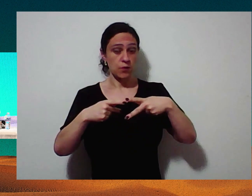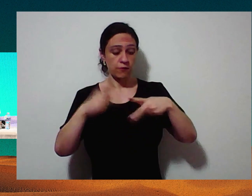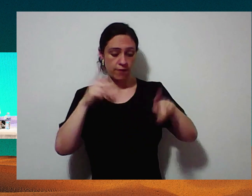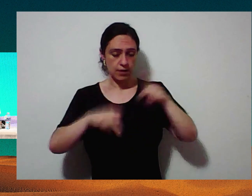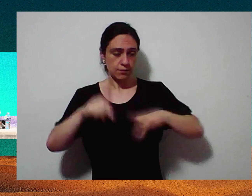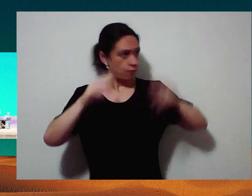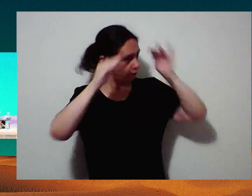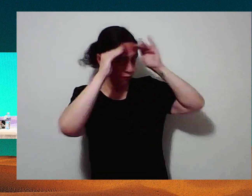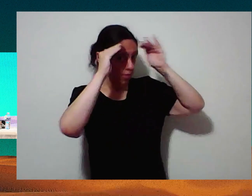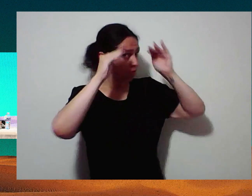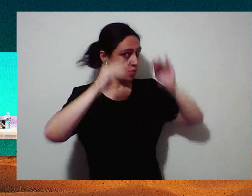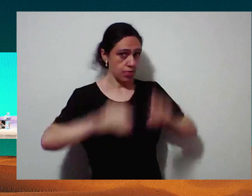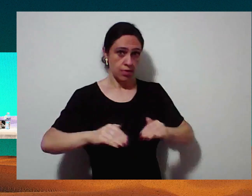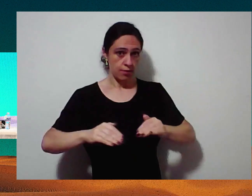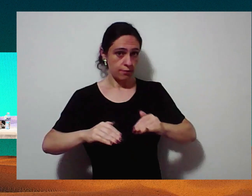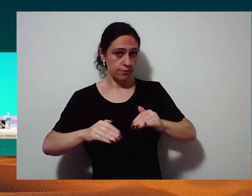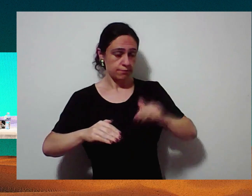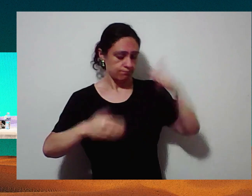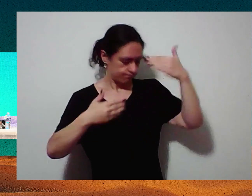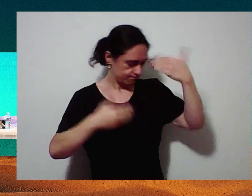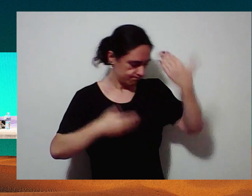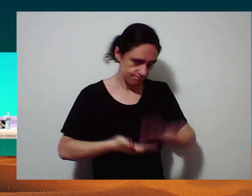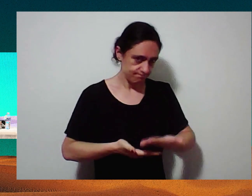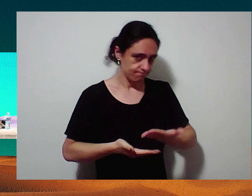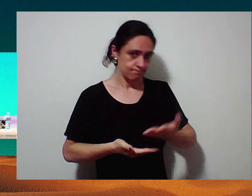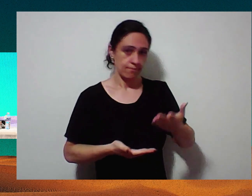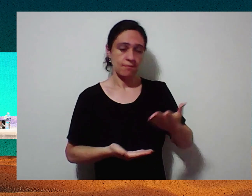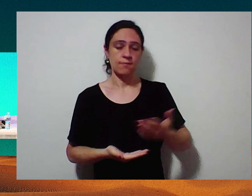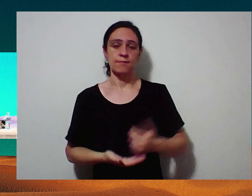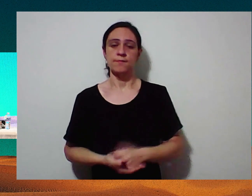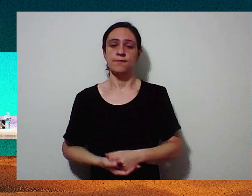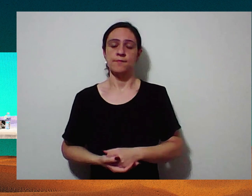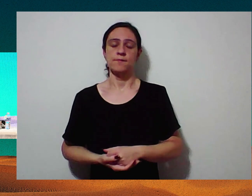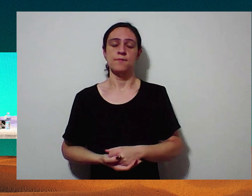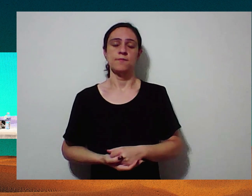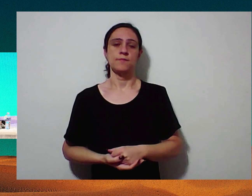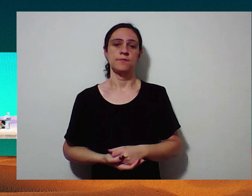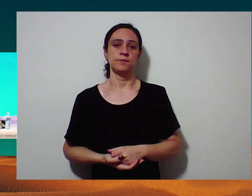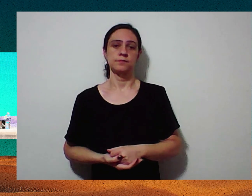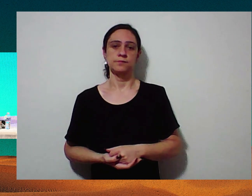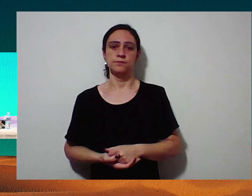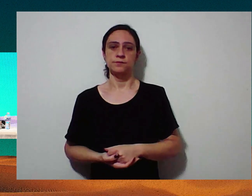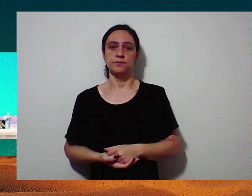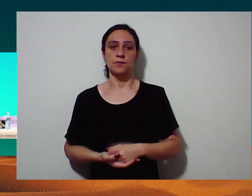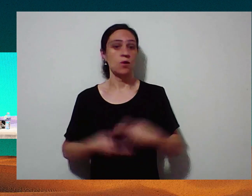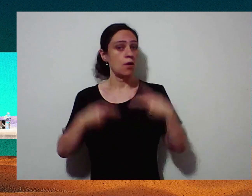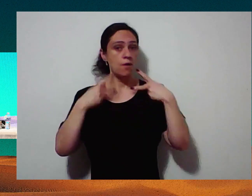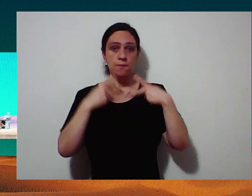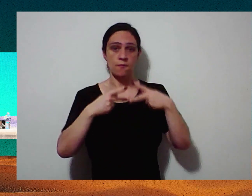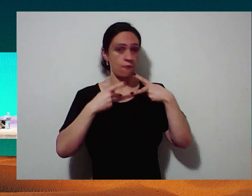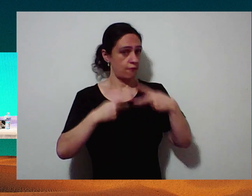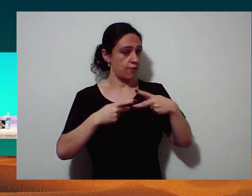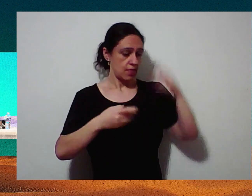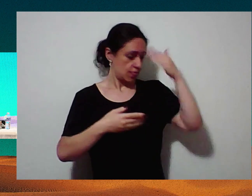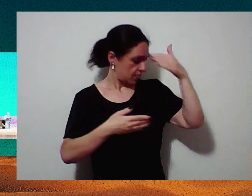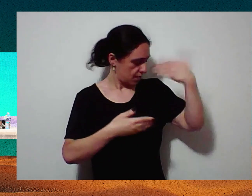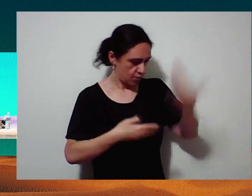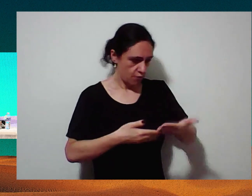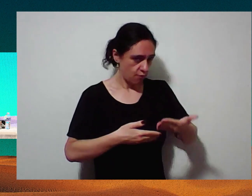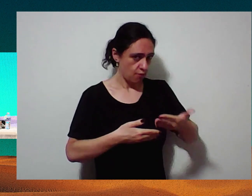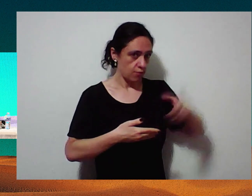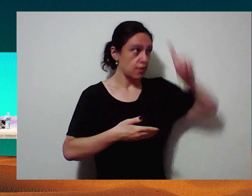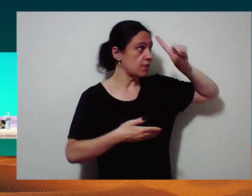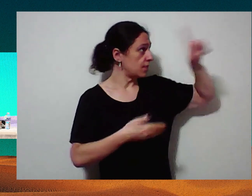when God sent the prophet, then the people would not honor him. Quem não honra o profeta que foi enviado por Deus, não honra Deus quem enviou. Who is